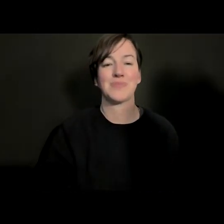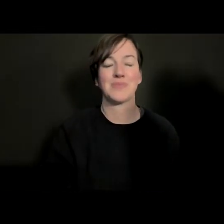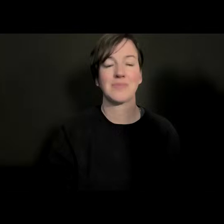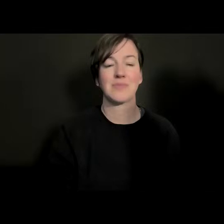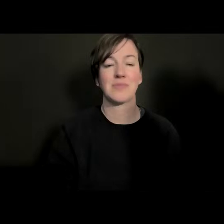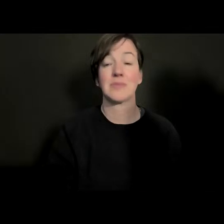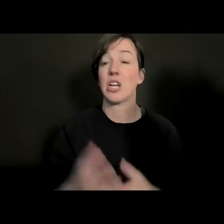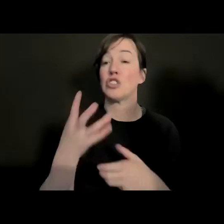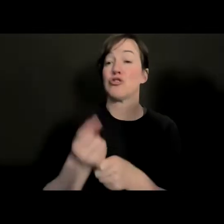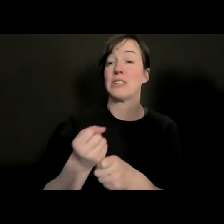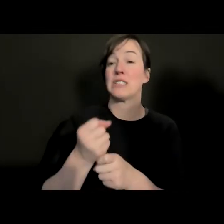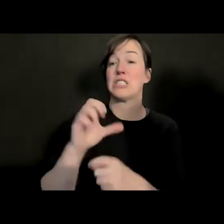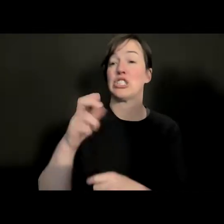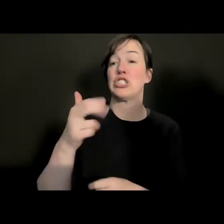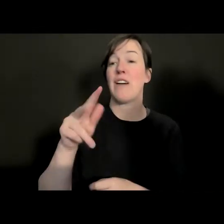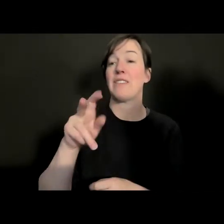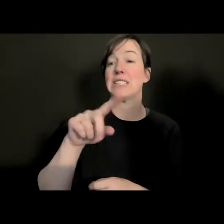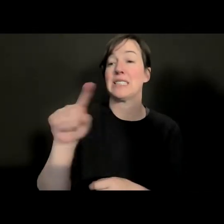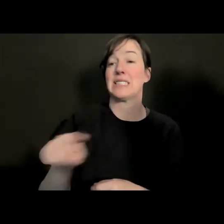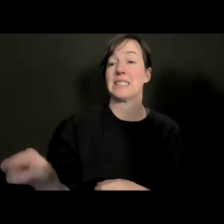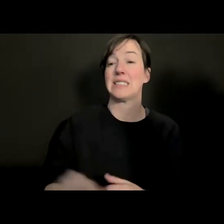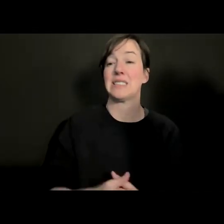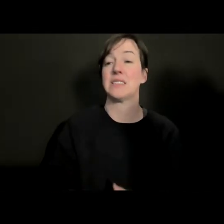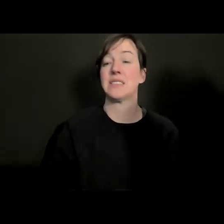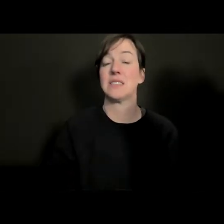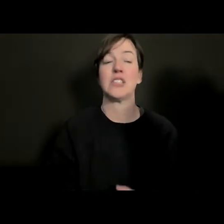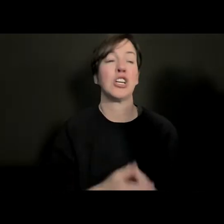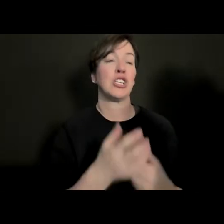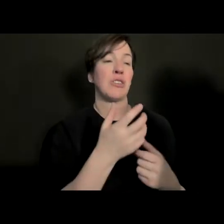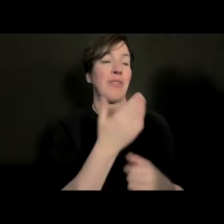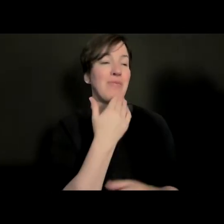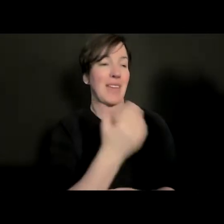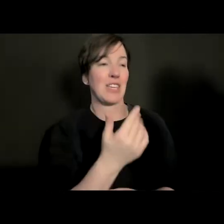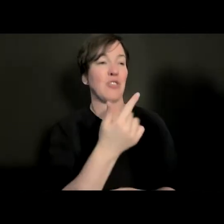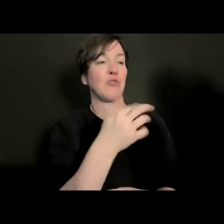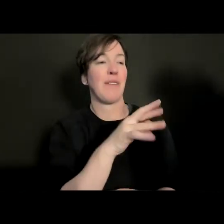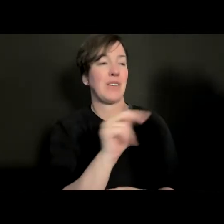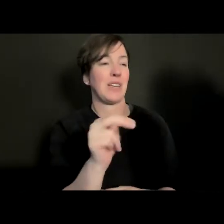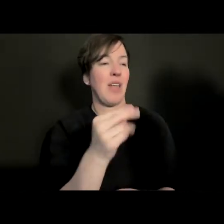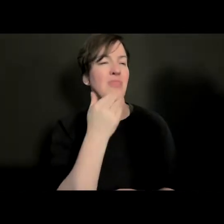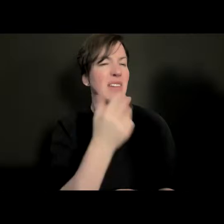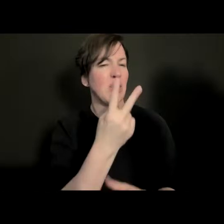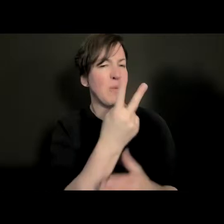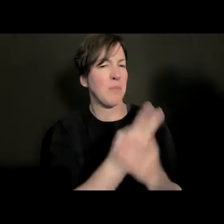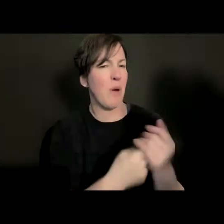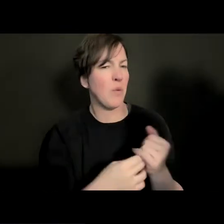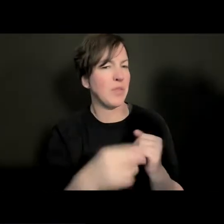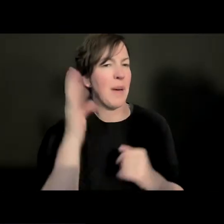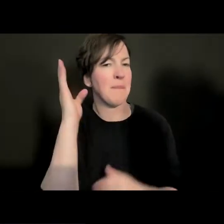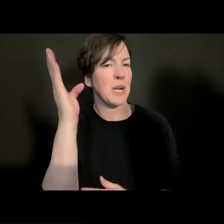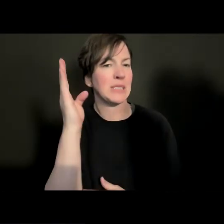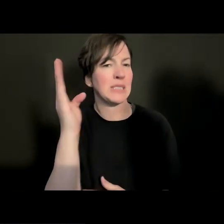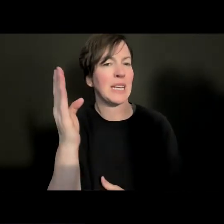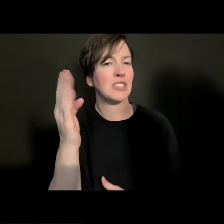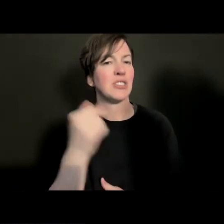Trustee Chavez. Trustee Griffin, I want to thank both of you for your presentation. I think it's great. And I wanted